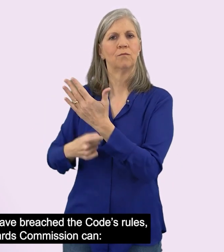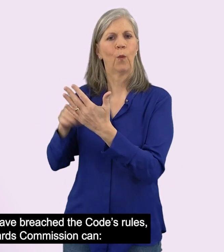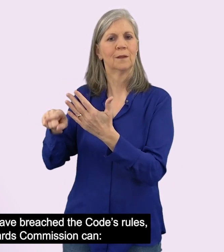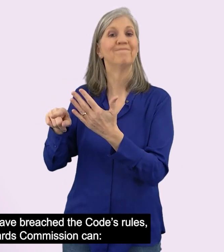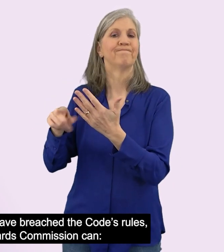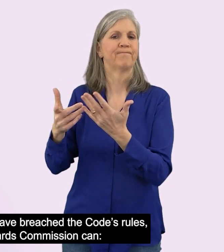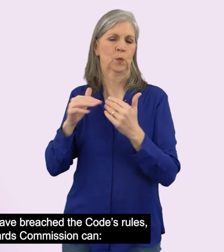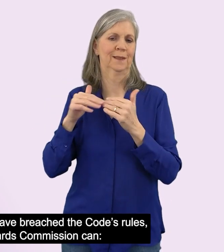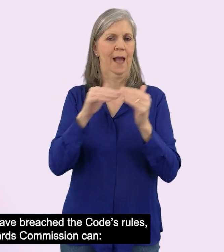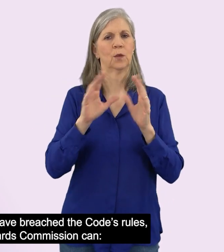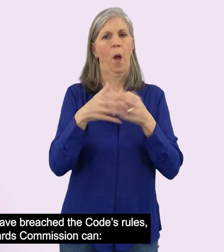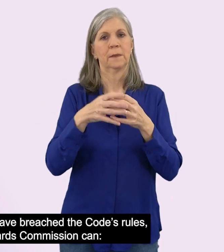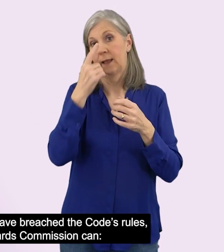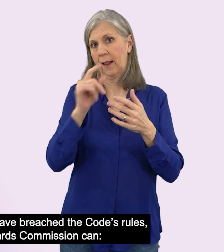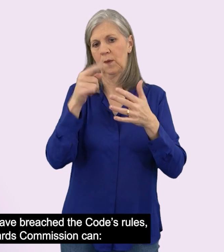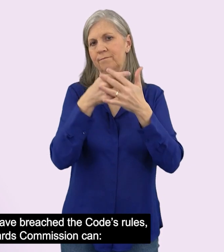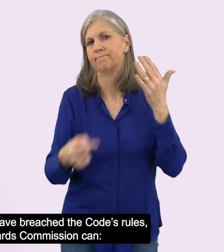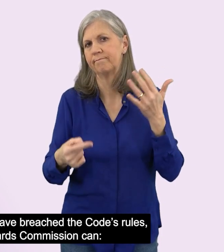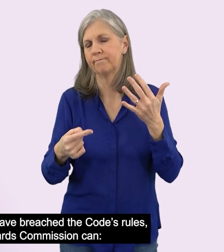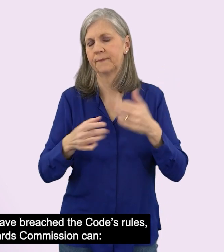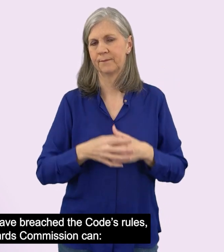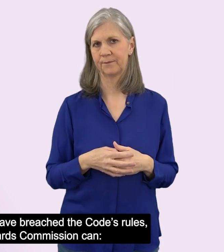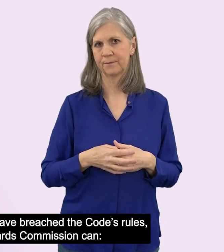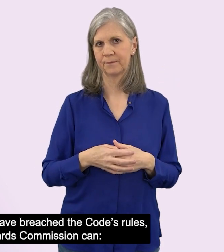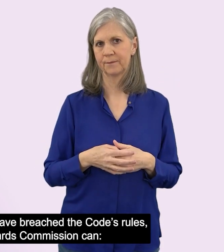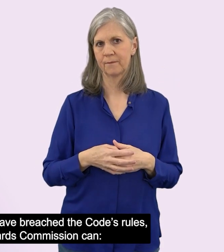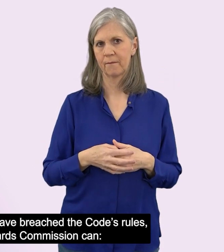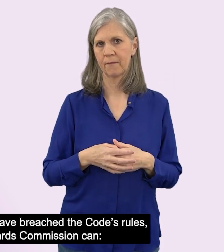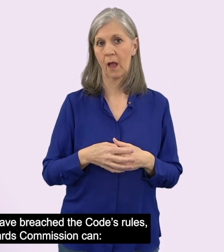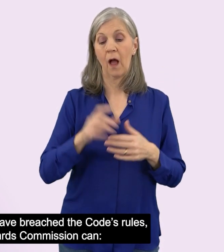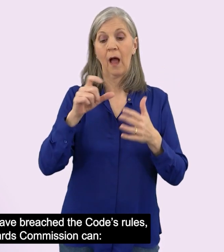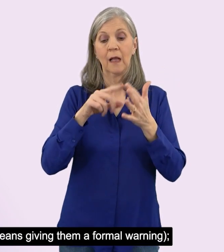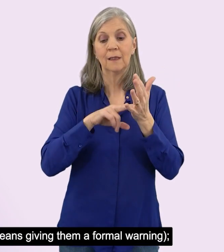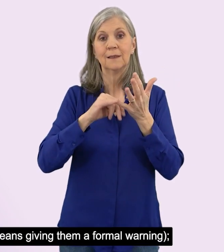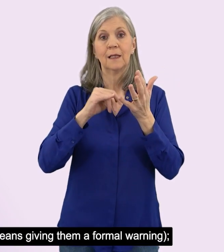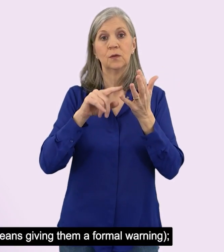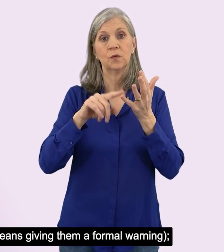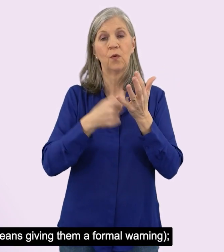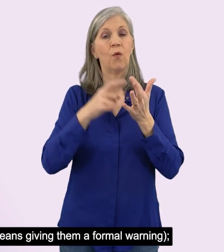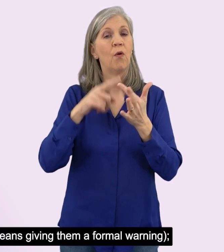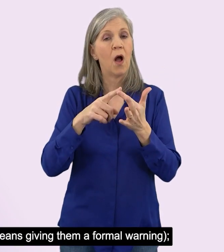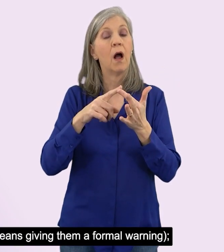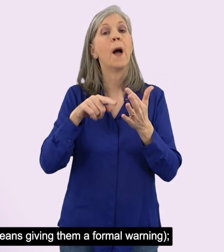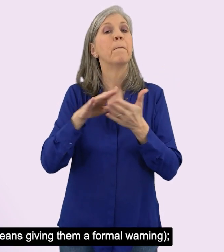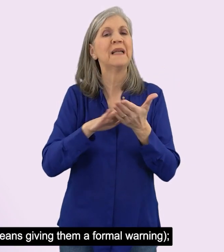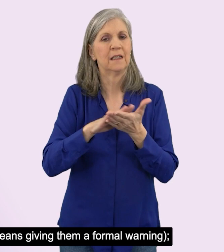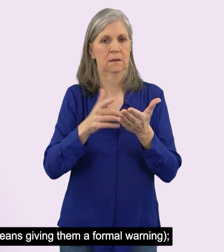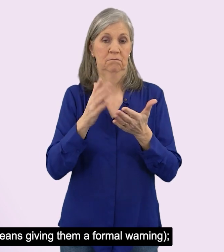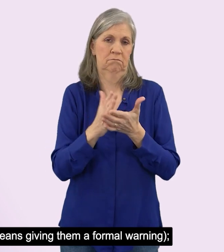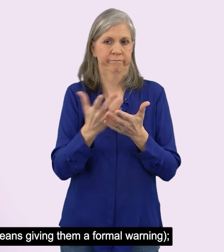If they are found to have breached the code's rules, the Standards Commission can censor them, which means giving them